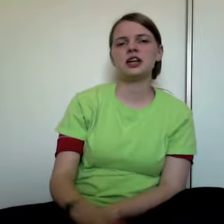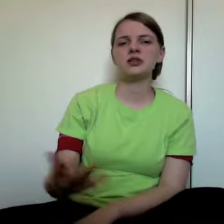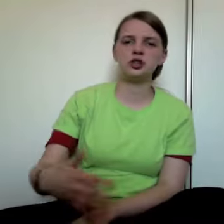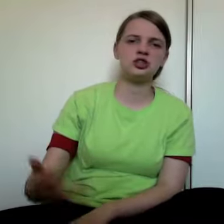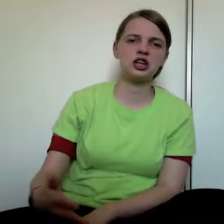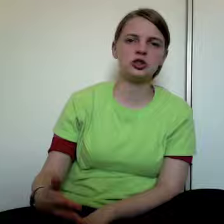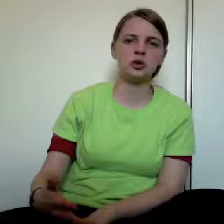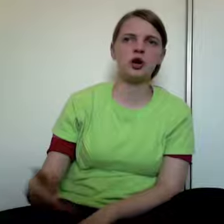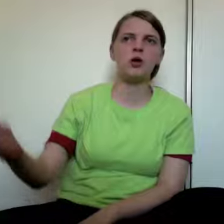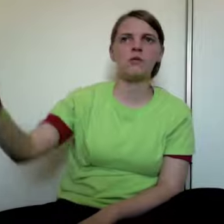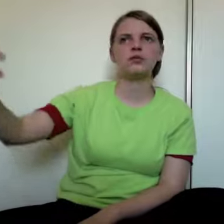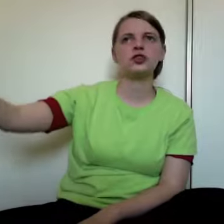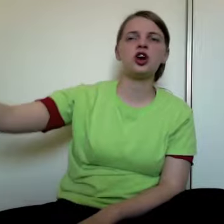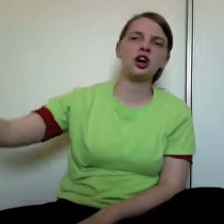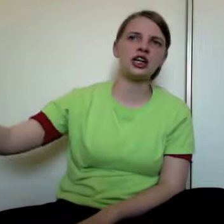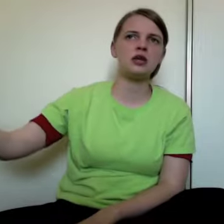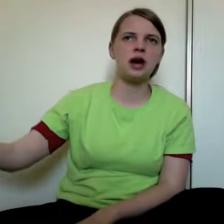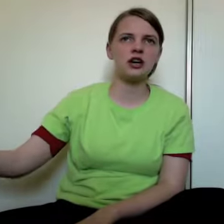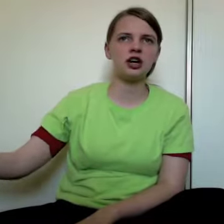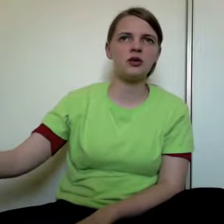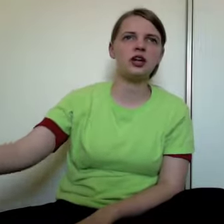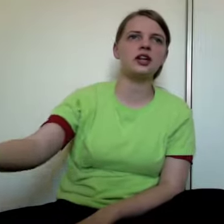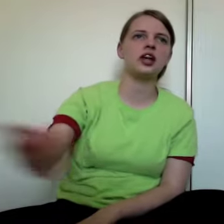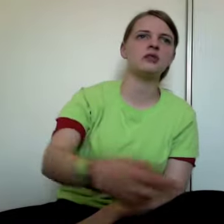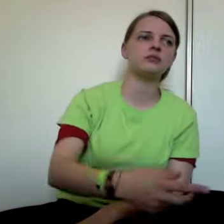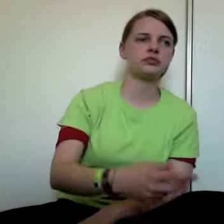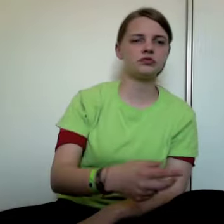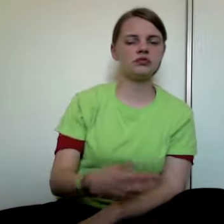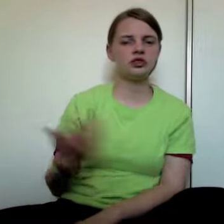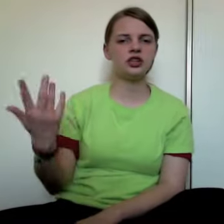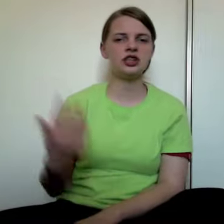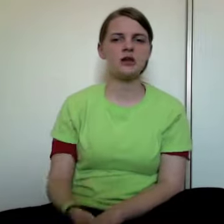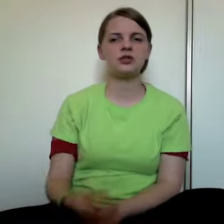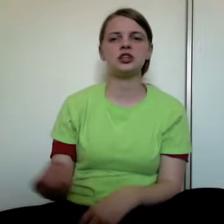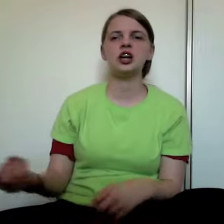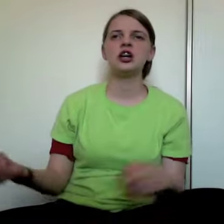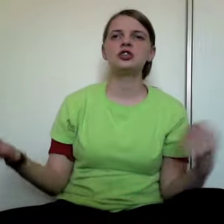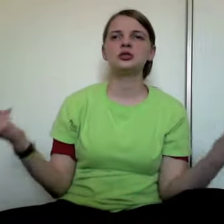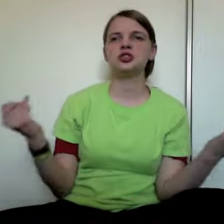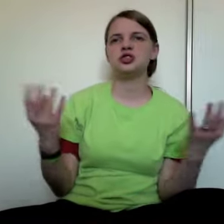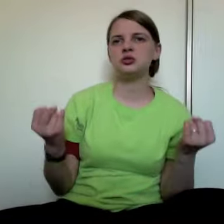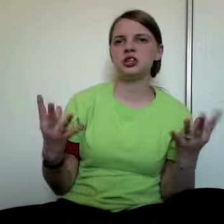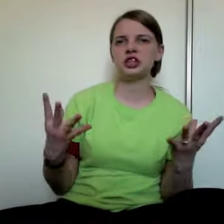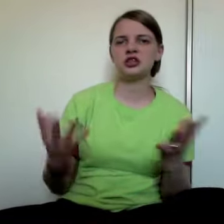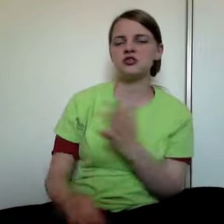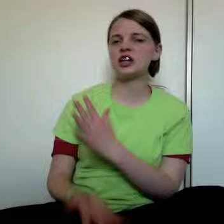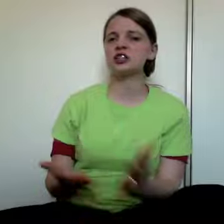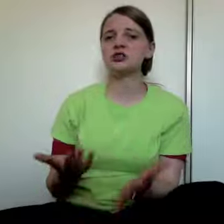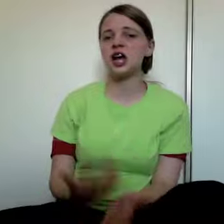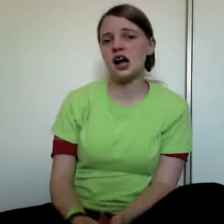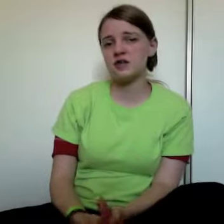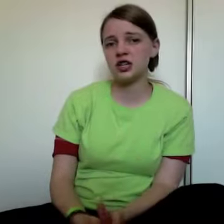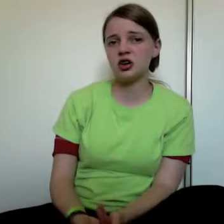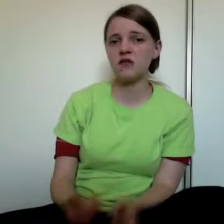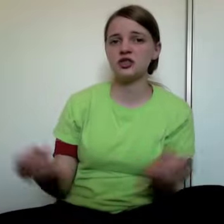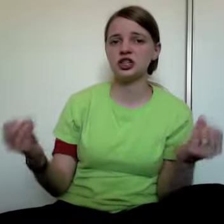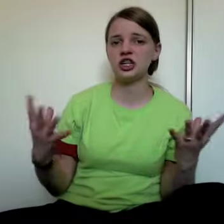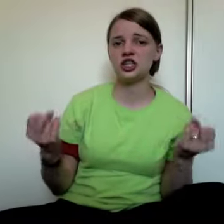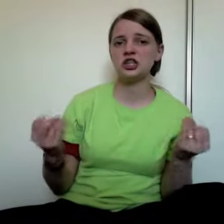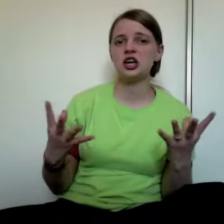when you're telling a story, oh, they're talking in the background and then this happens. So you just do this. Like the fact that they're having a conversation,